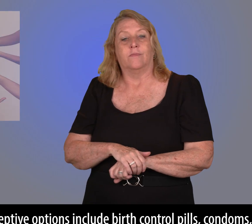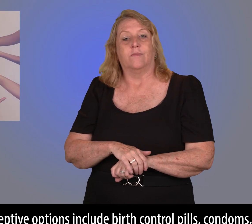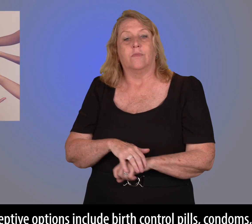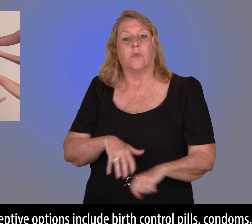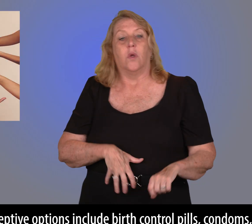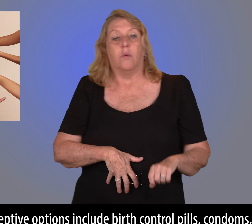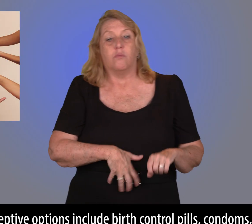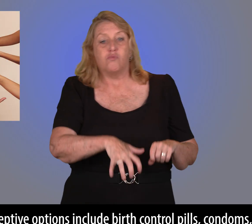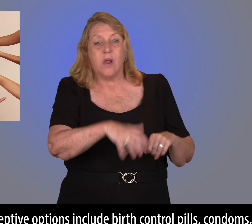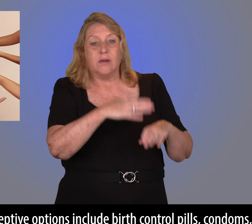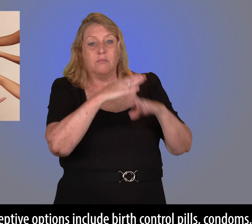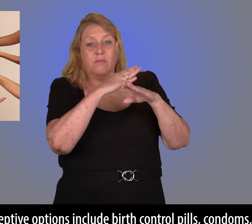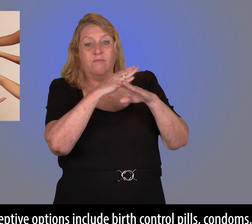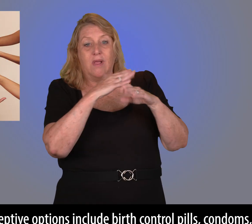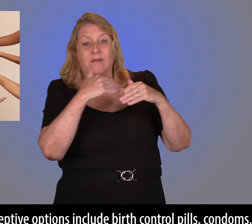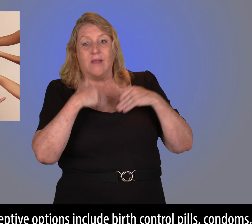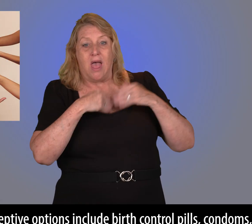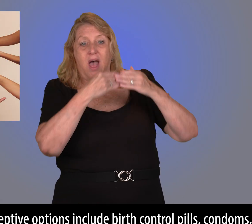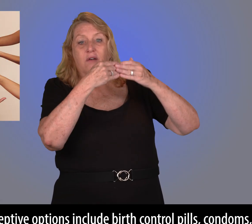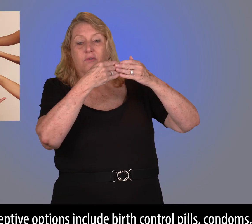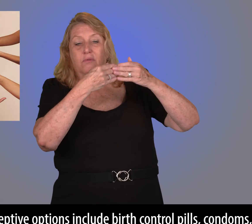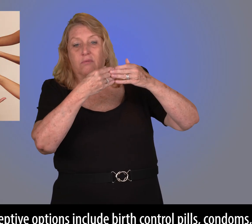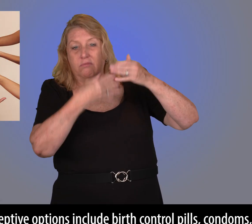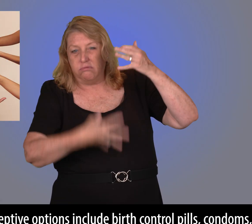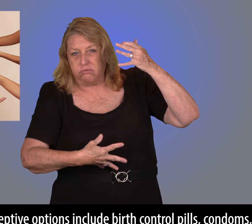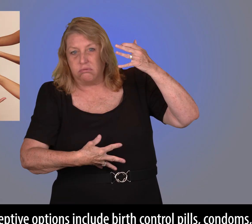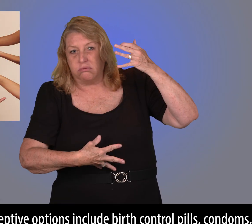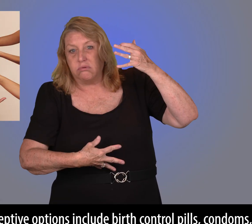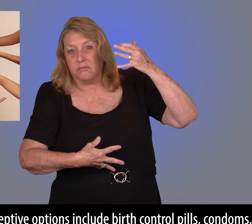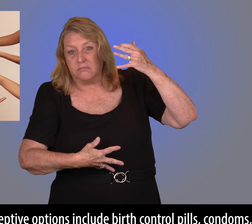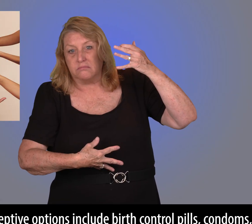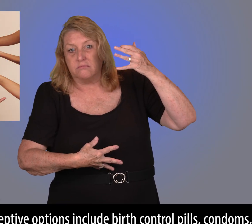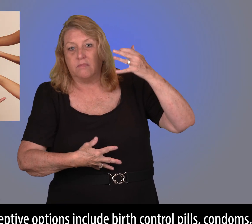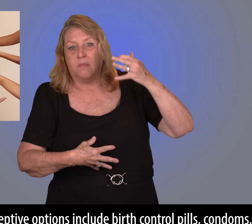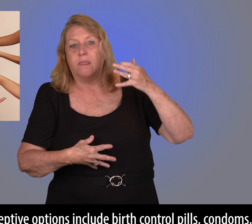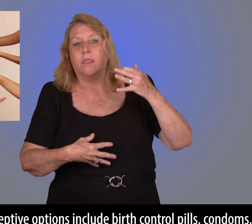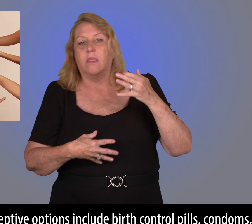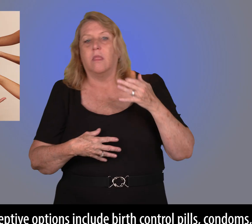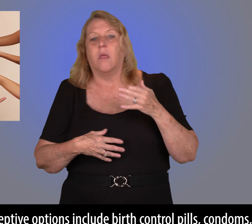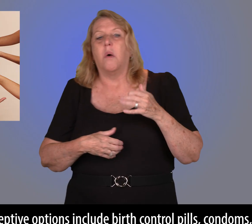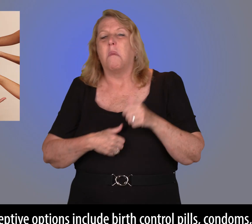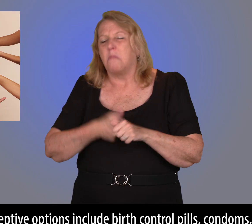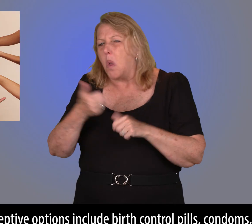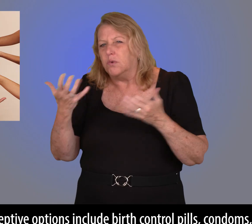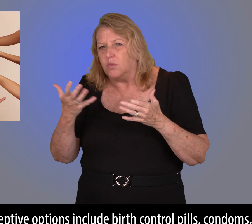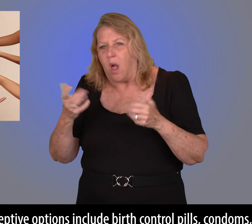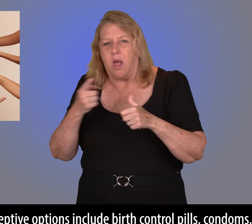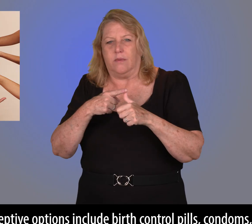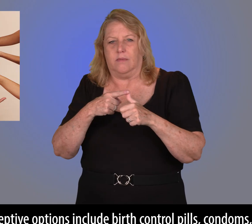Examples of common contraceptive options include birth control pills,